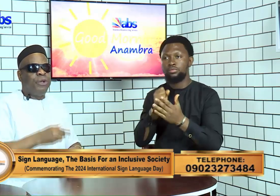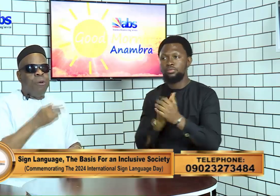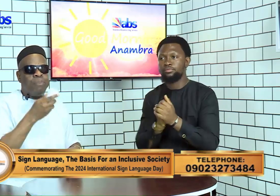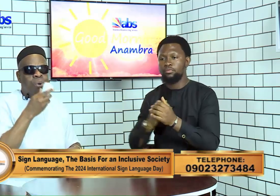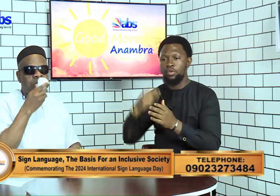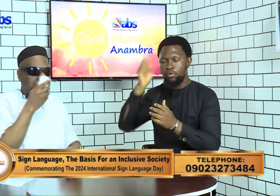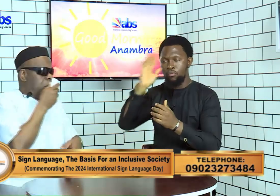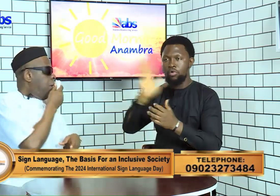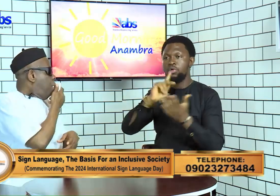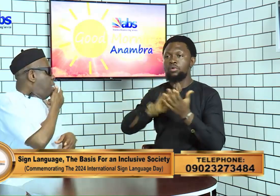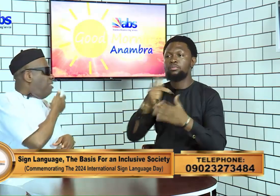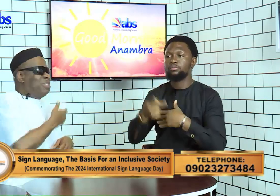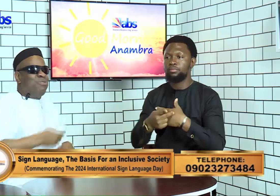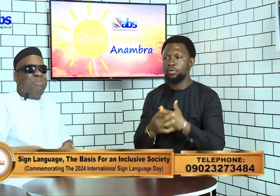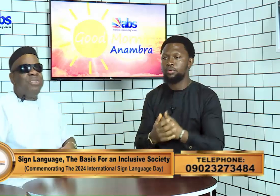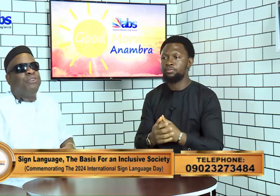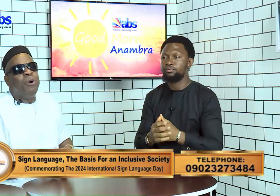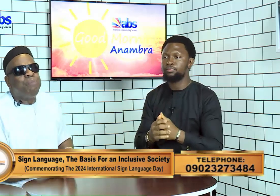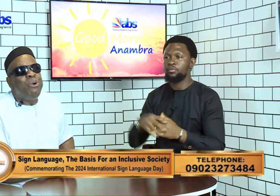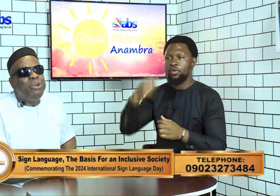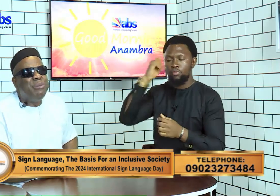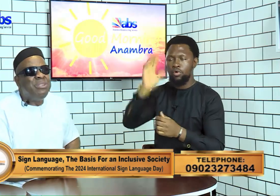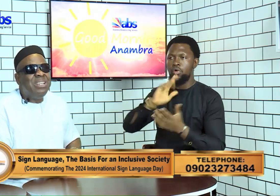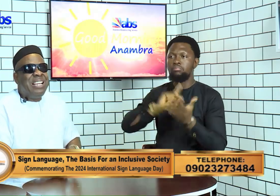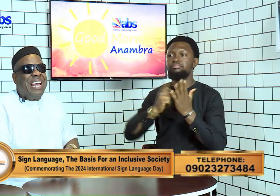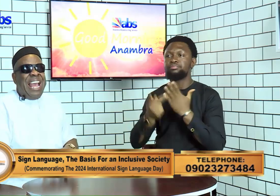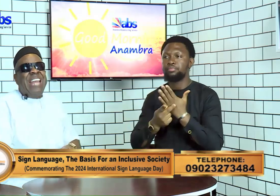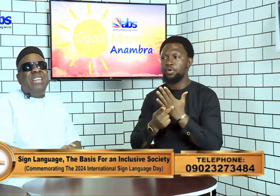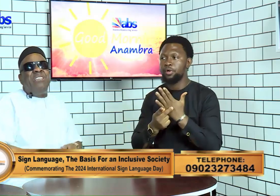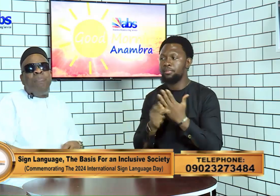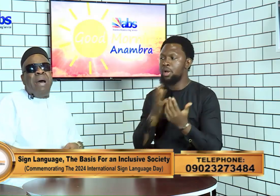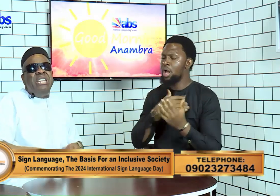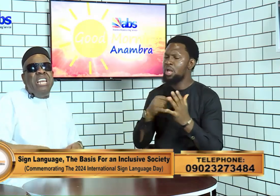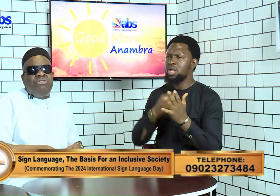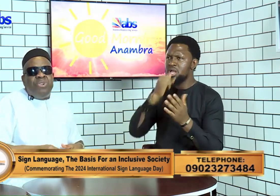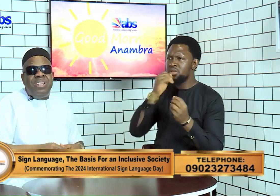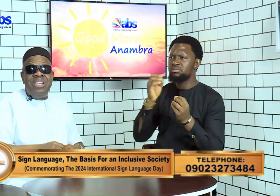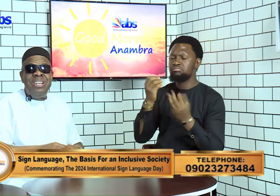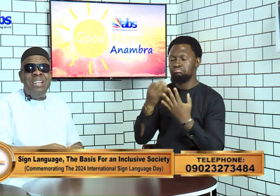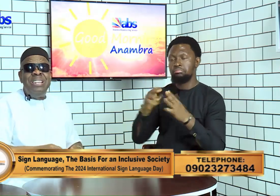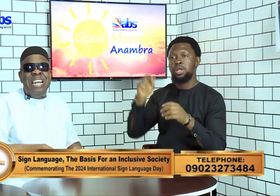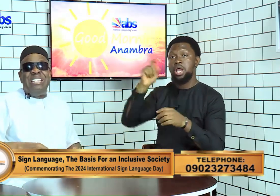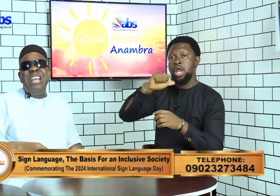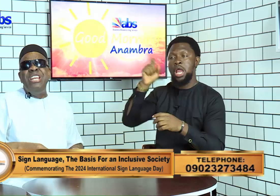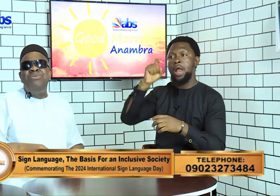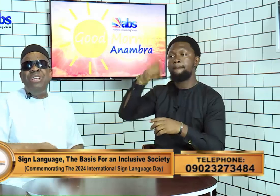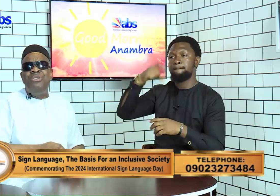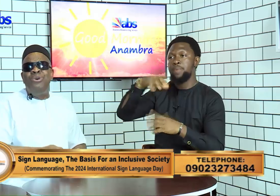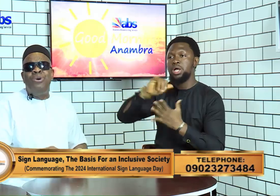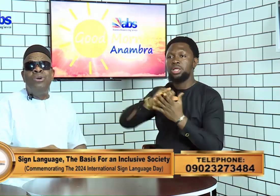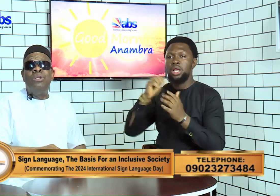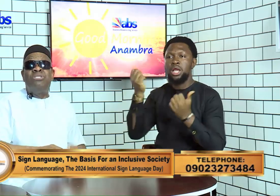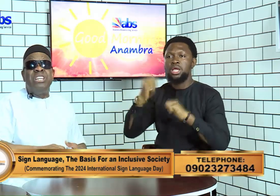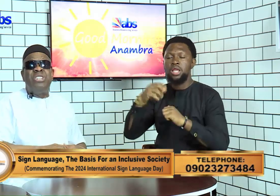for your program, for your programs. And it's mandatory that any